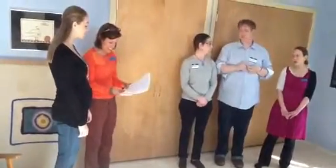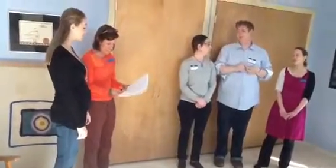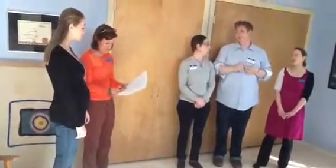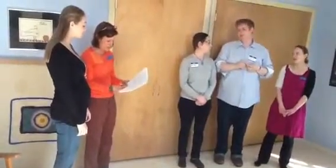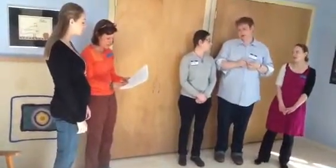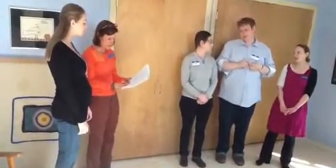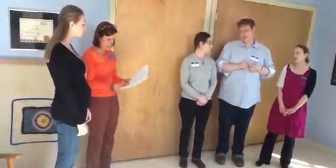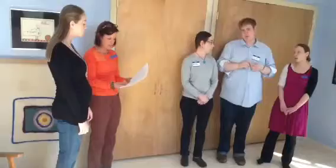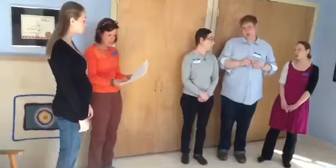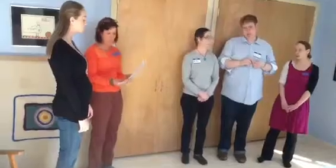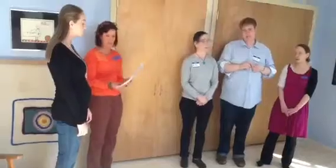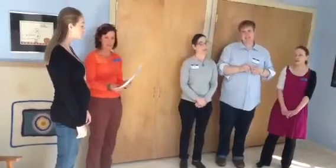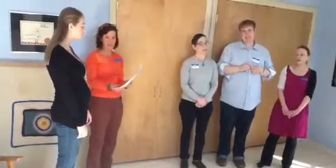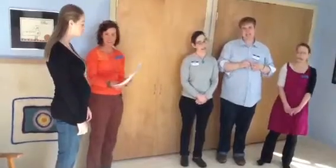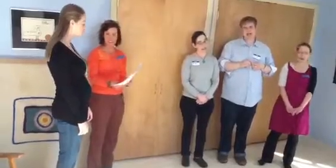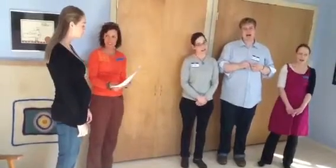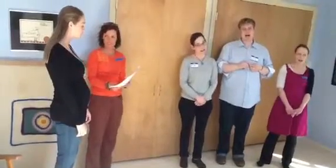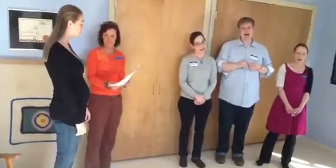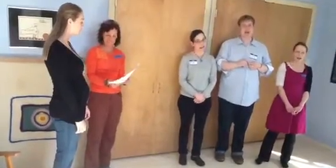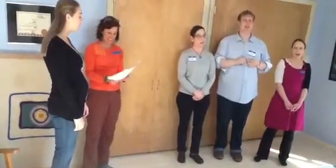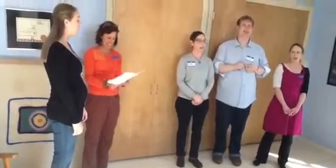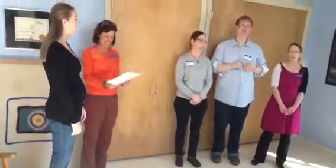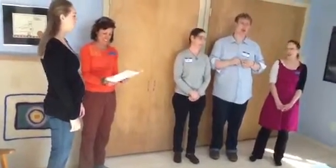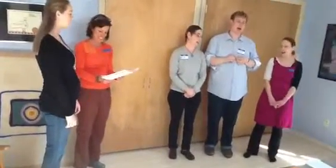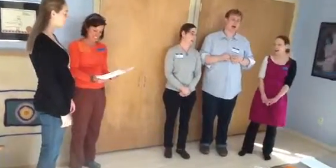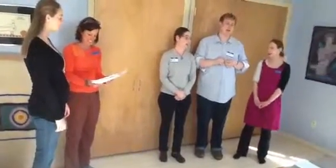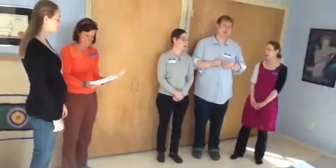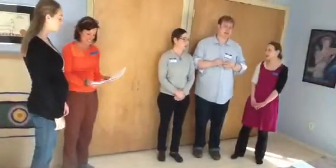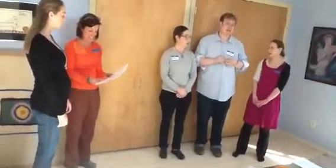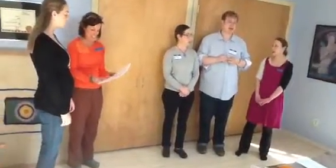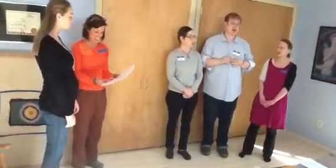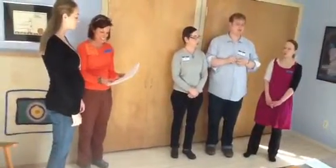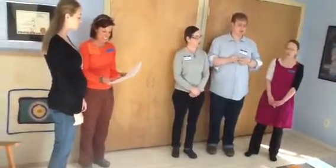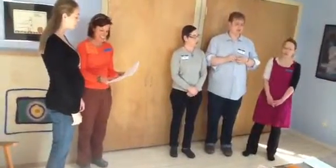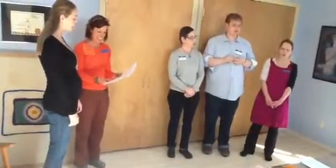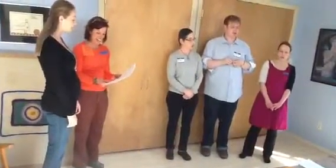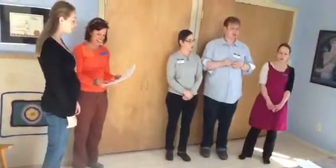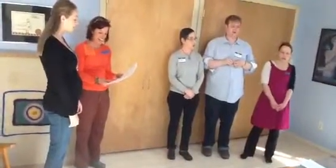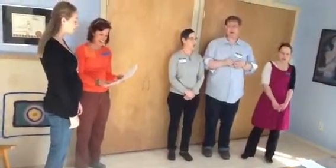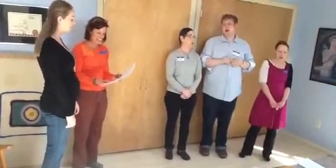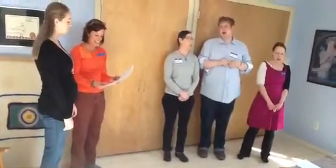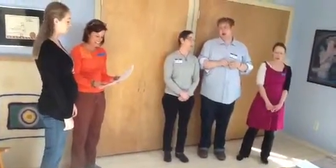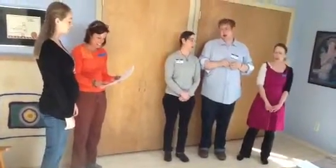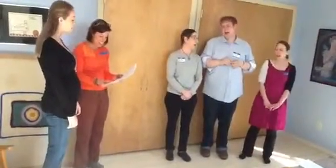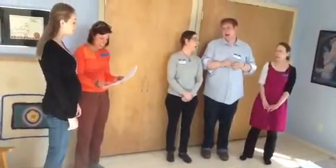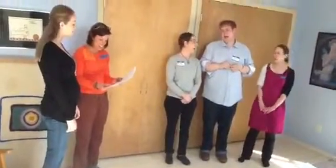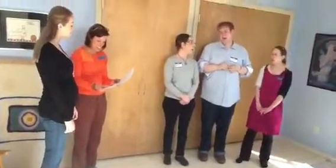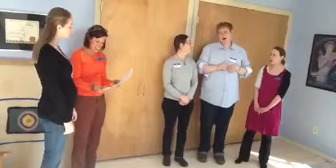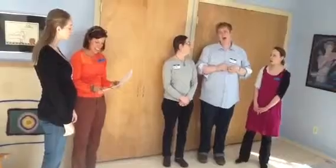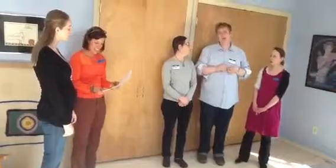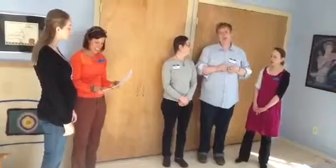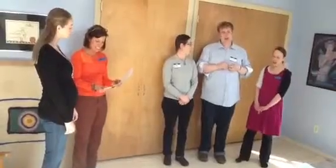Green, blue, and purple too. The rainbow paints the sky in colors that are